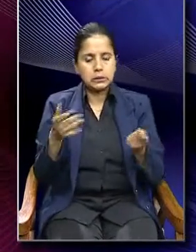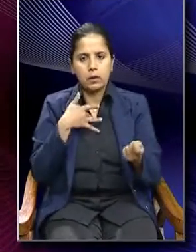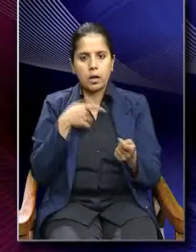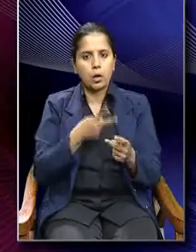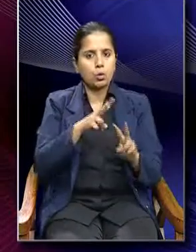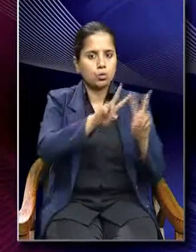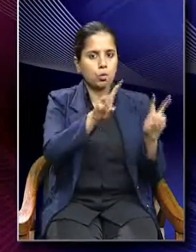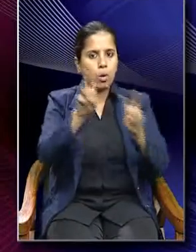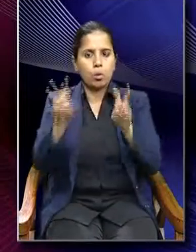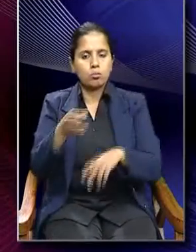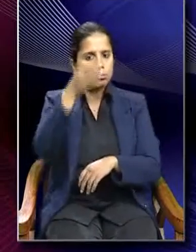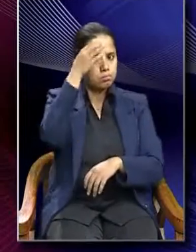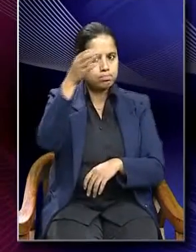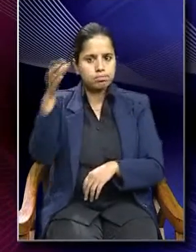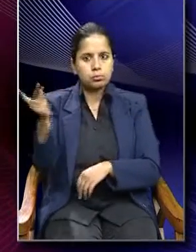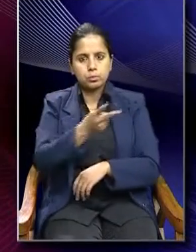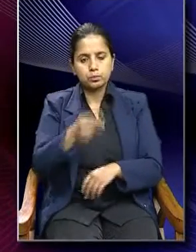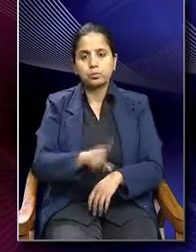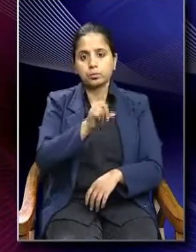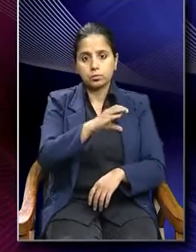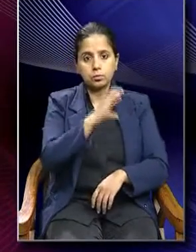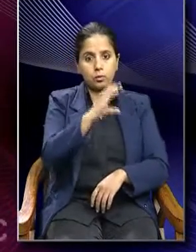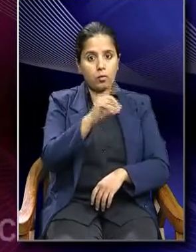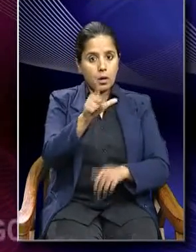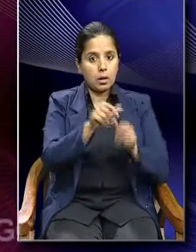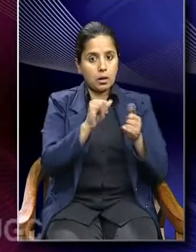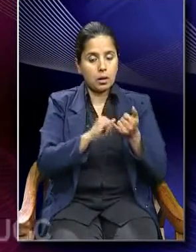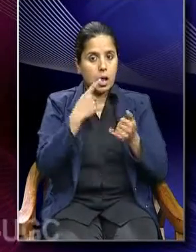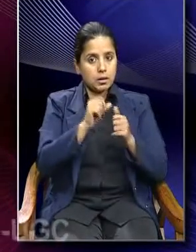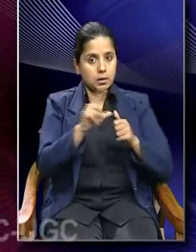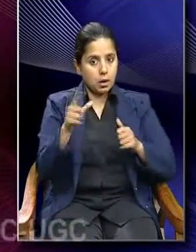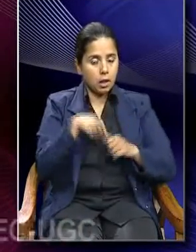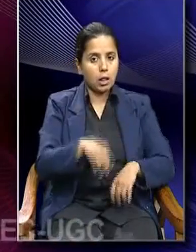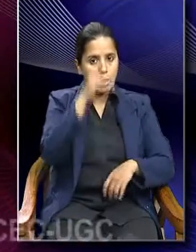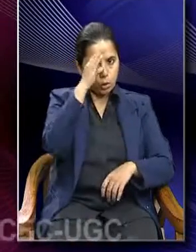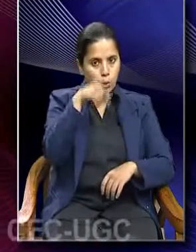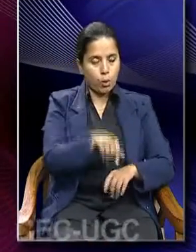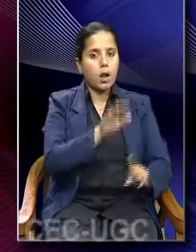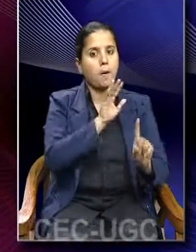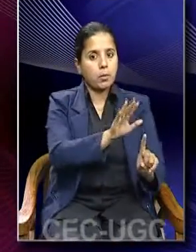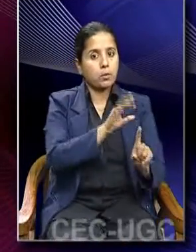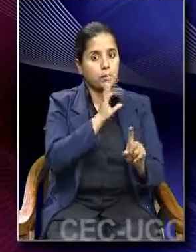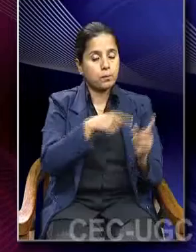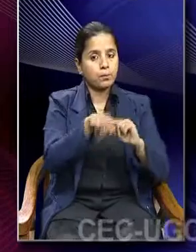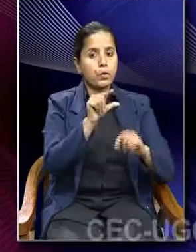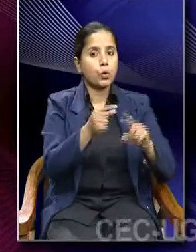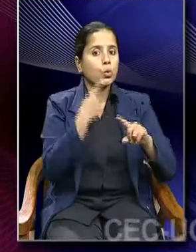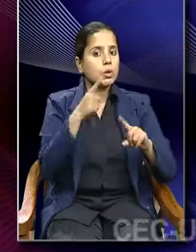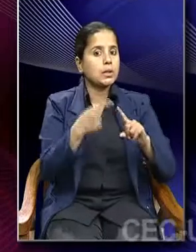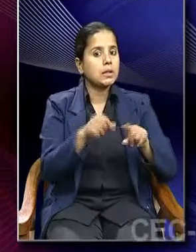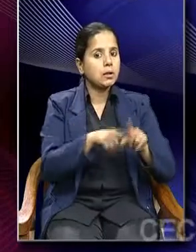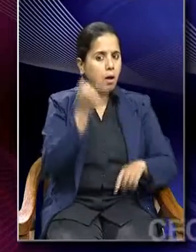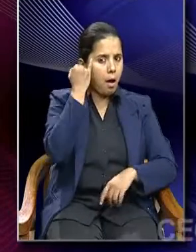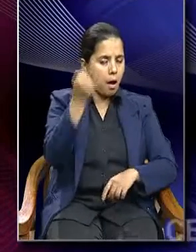context. One was the classical theoretical approach, which was kind of divided into utilitarian, idealist